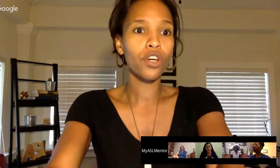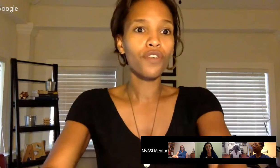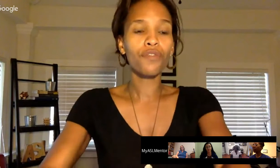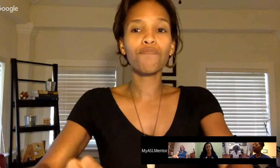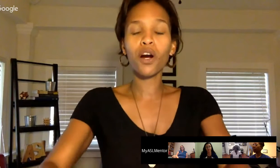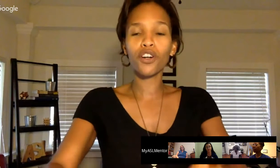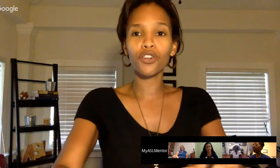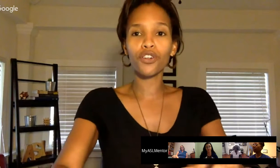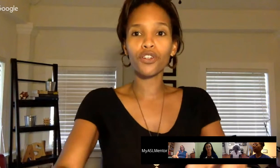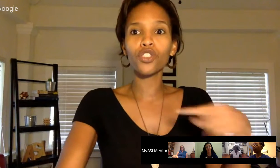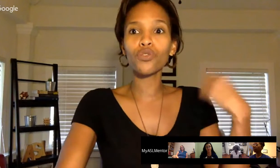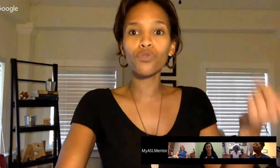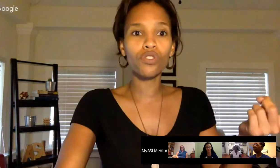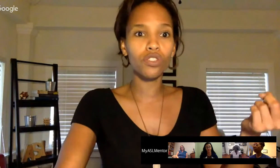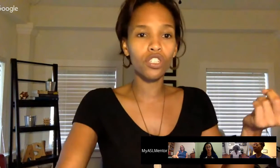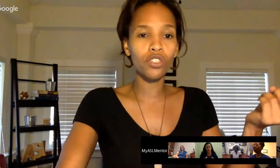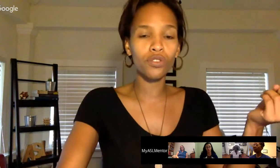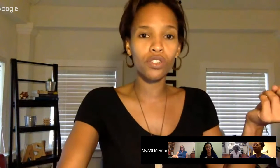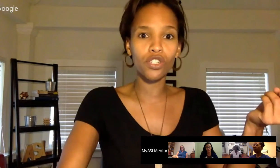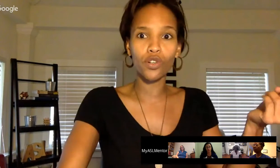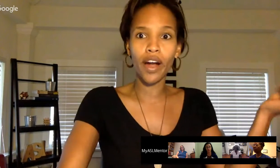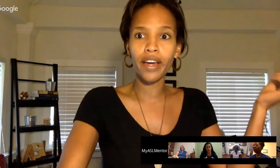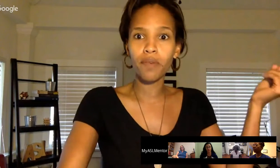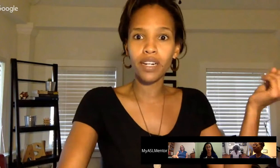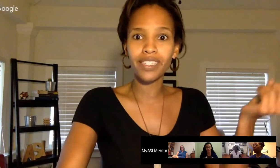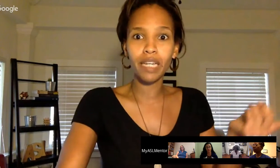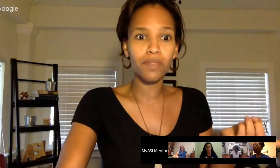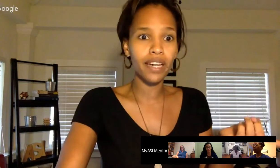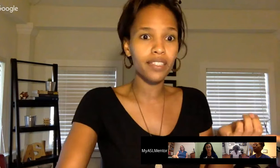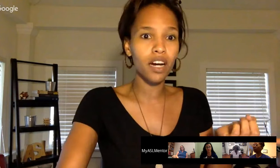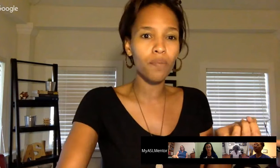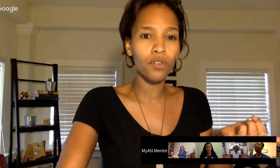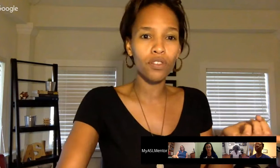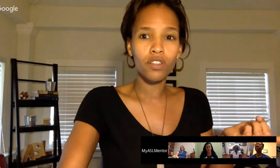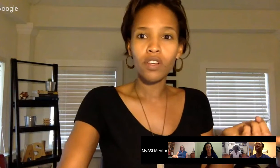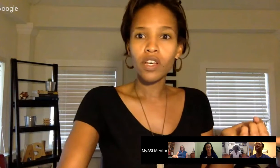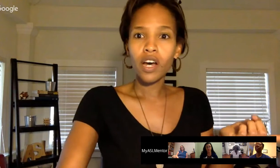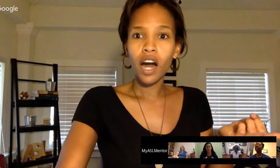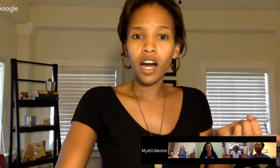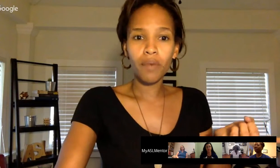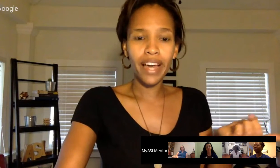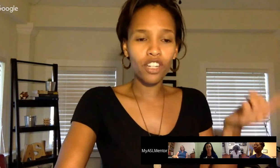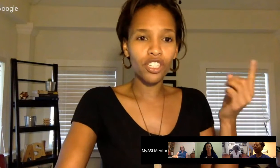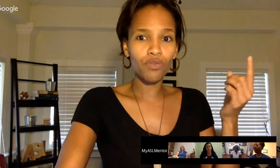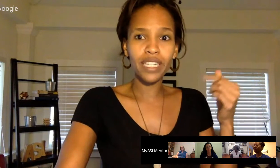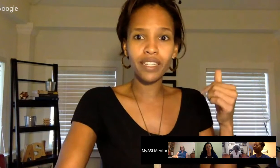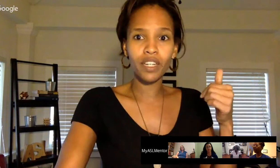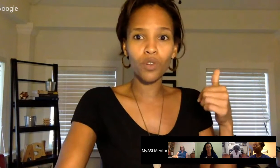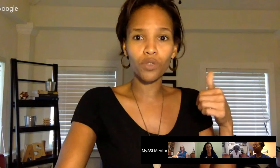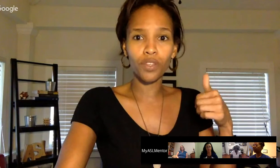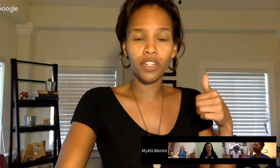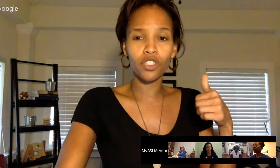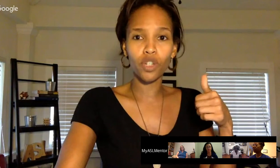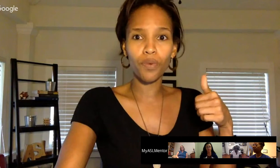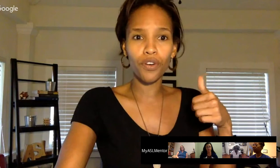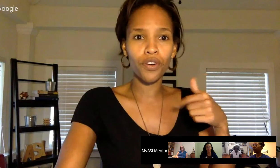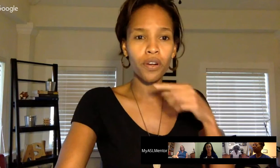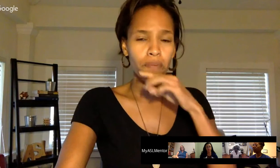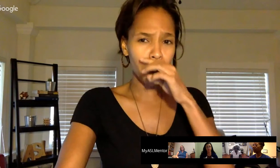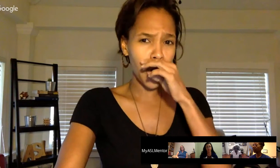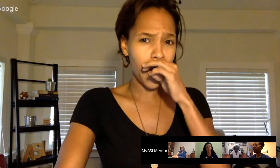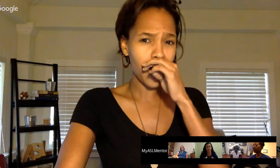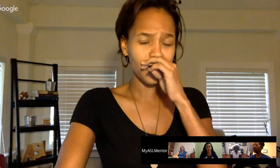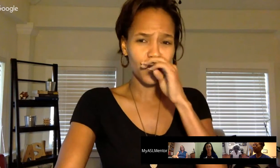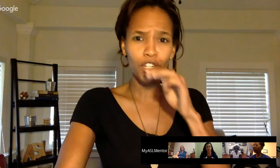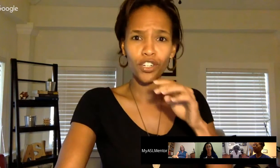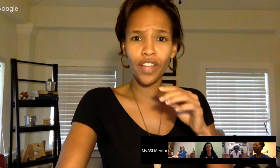about partner used to describe a same-sex couple. I actually recently worked with an interpreter, and